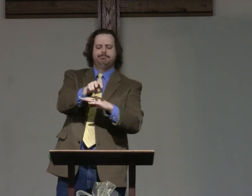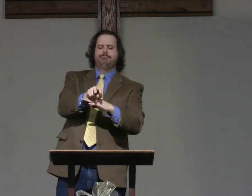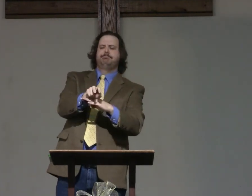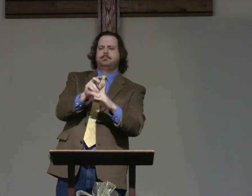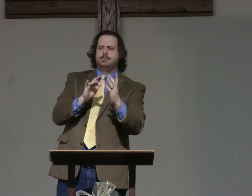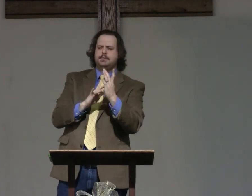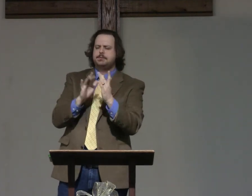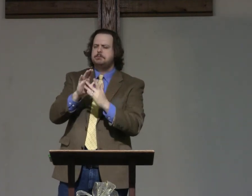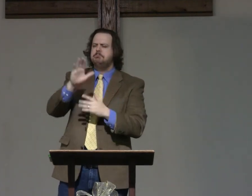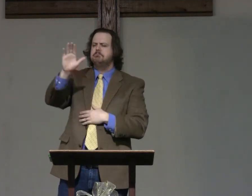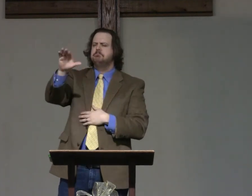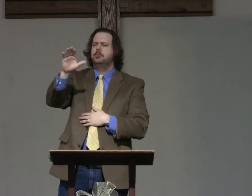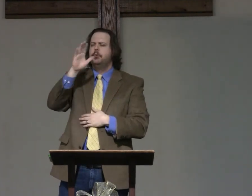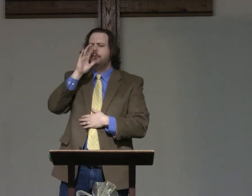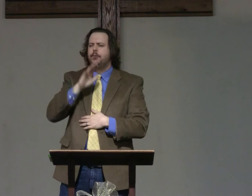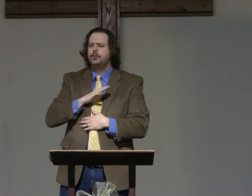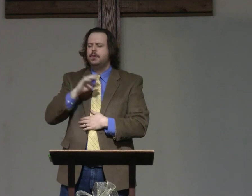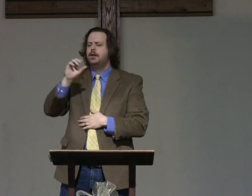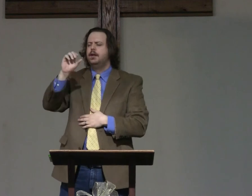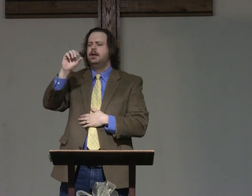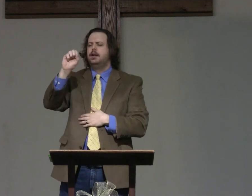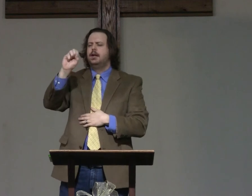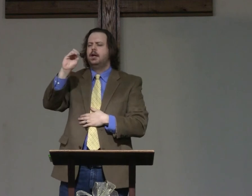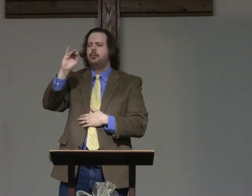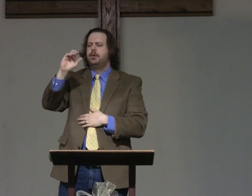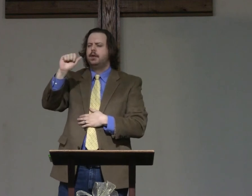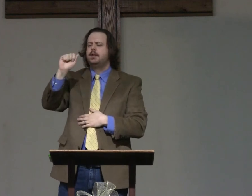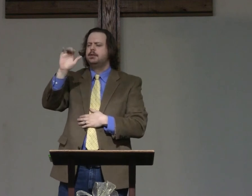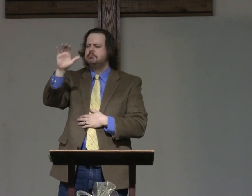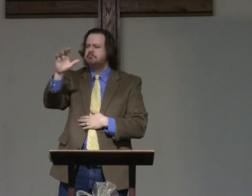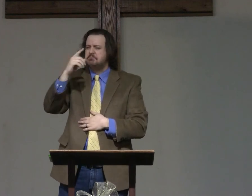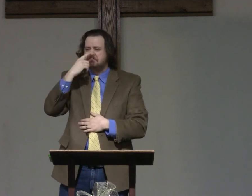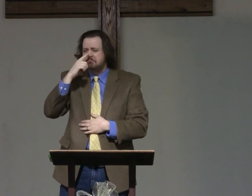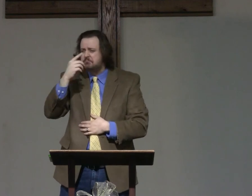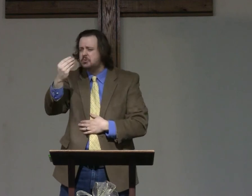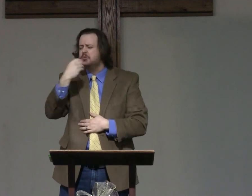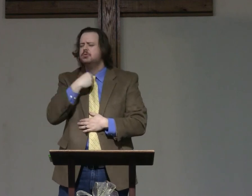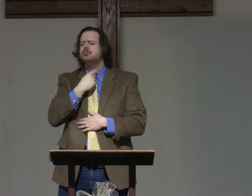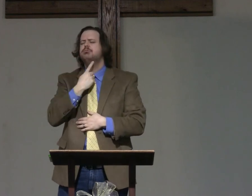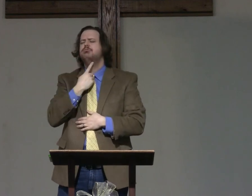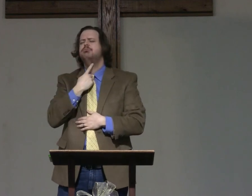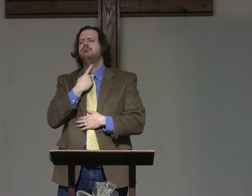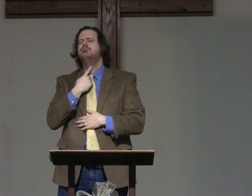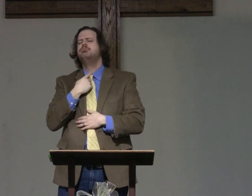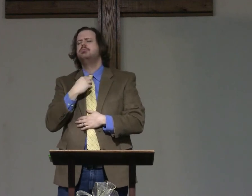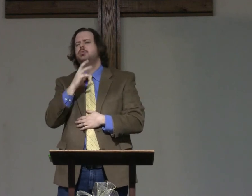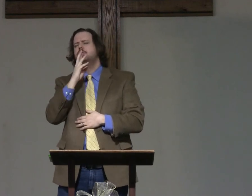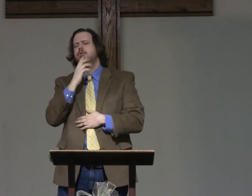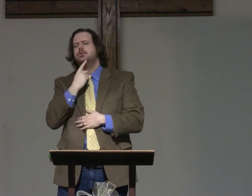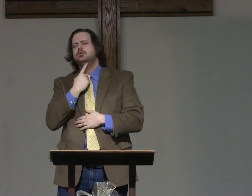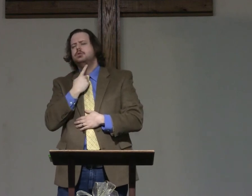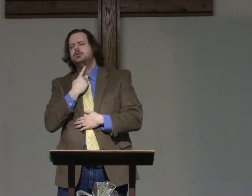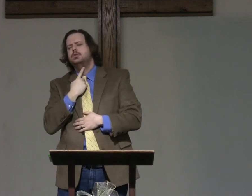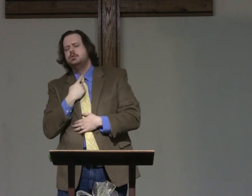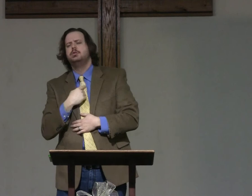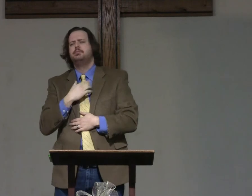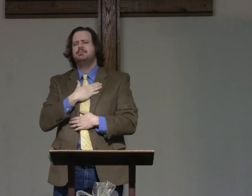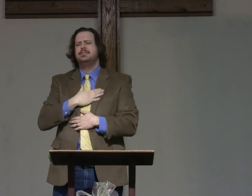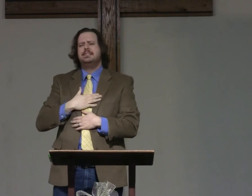Jesus sitting there. And Jesus said to the Samaritan woman, please give me something to drink, some